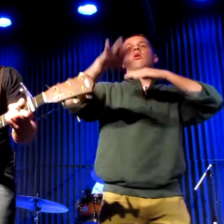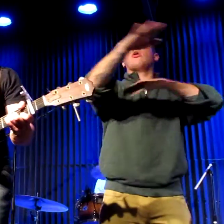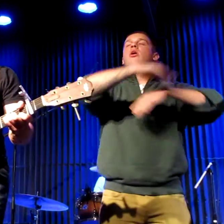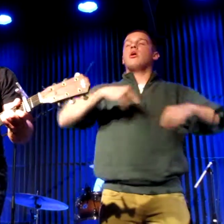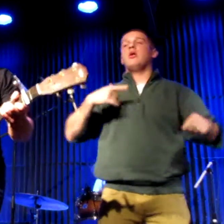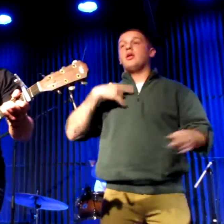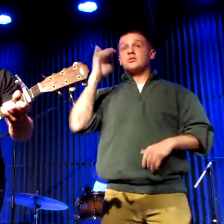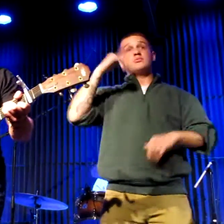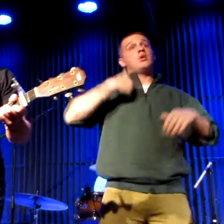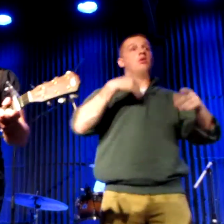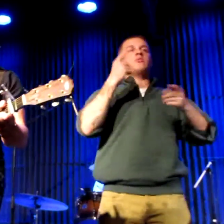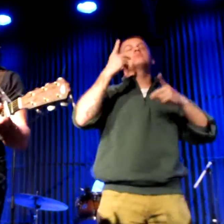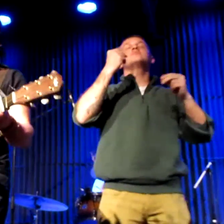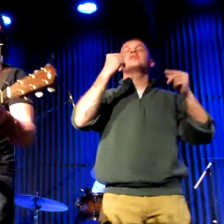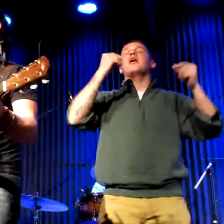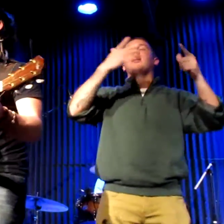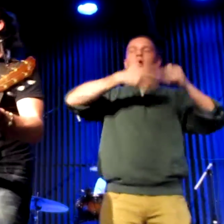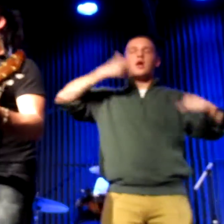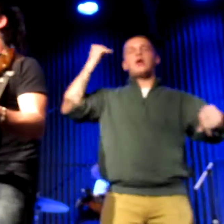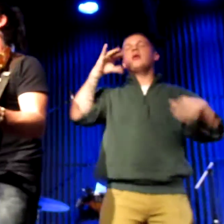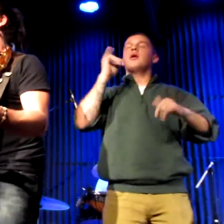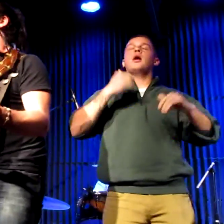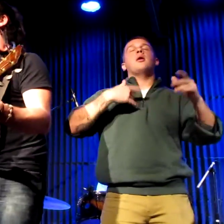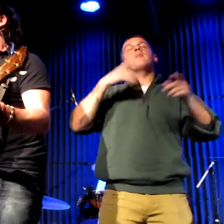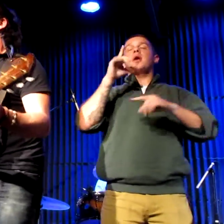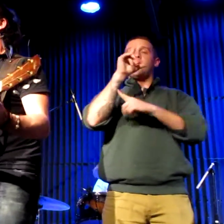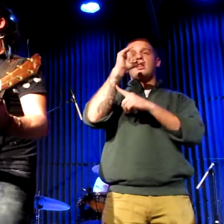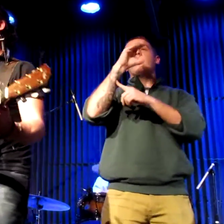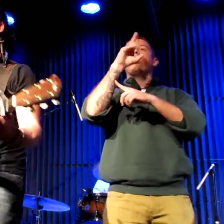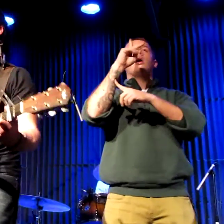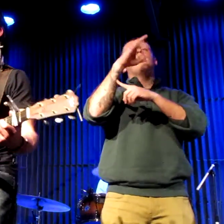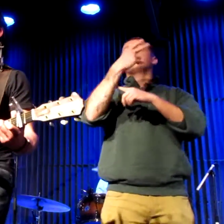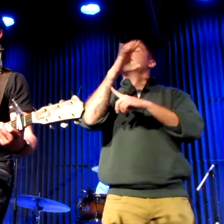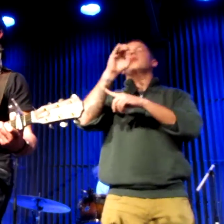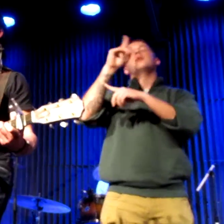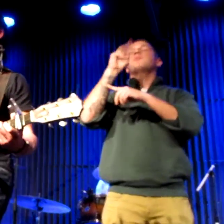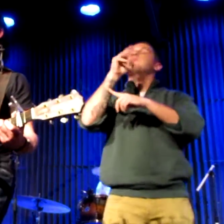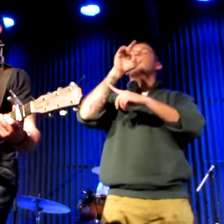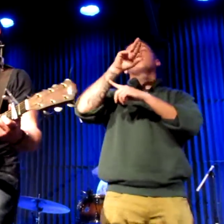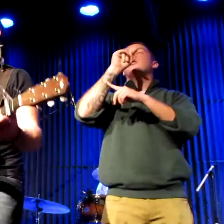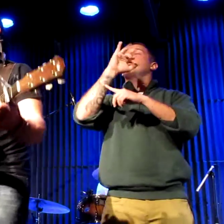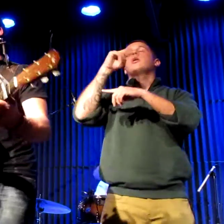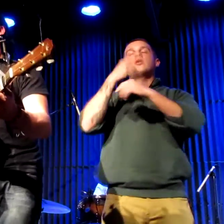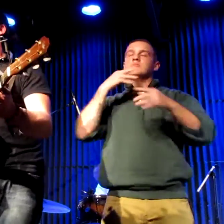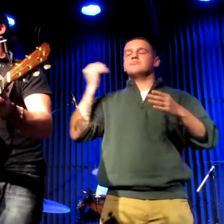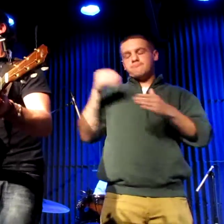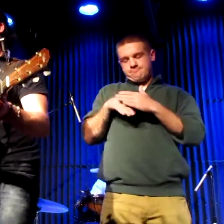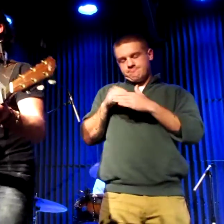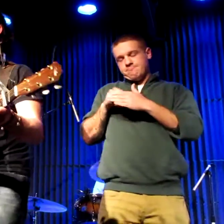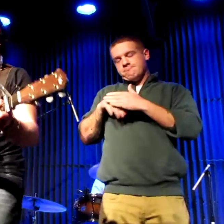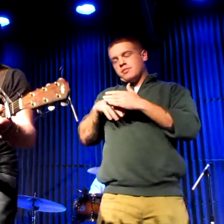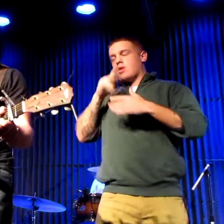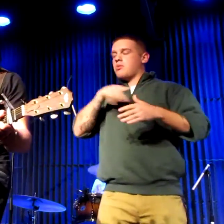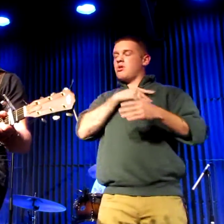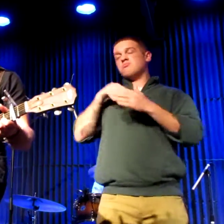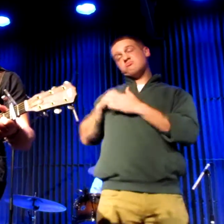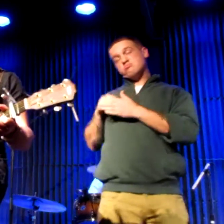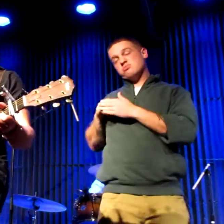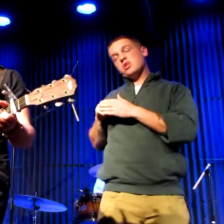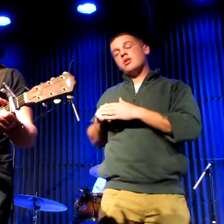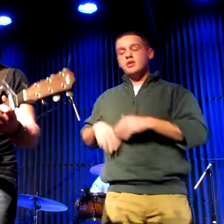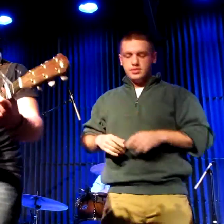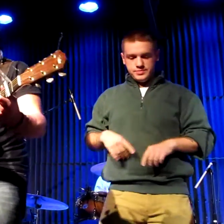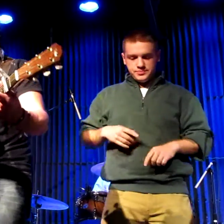That's what we do the best. Then I made my life on where the crowd will invest. And our oil comes to plans to claim the